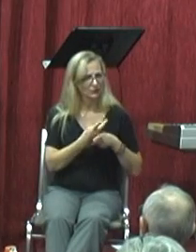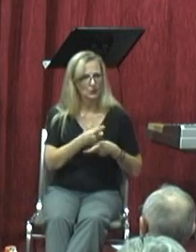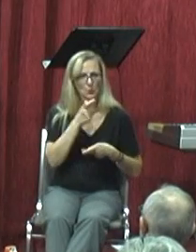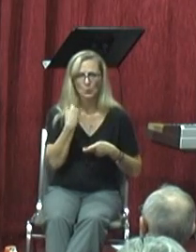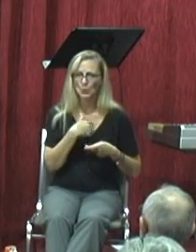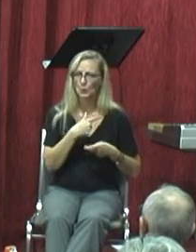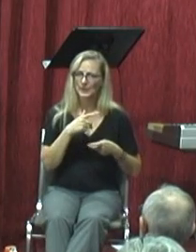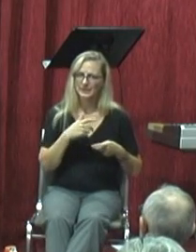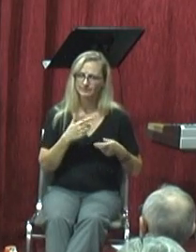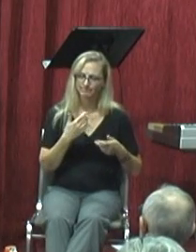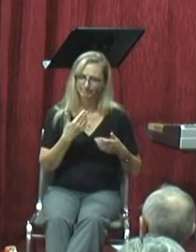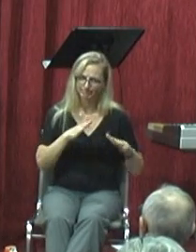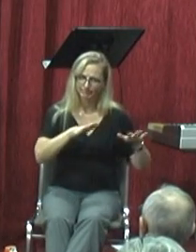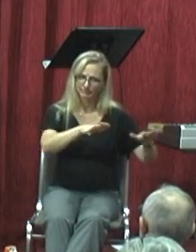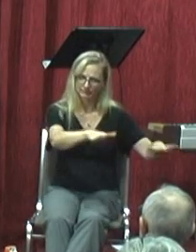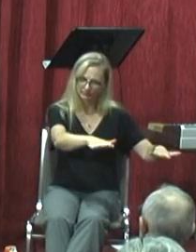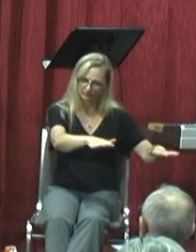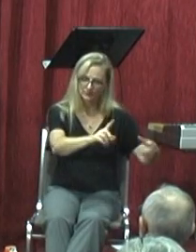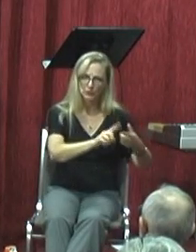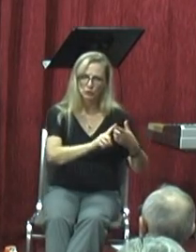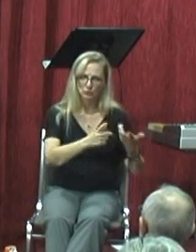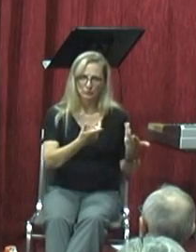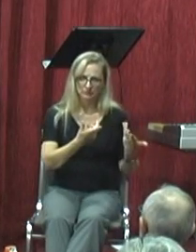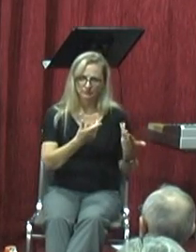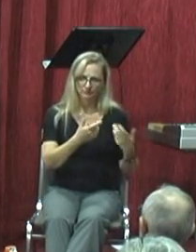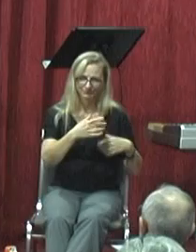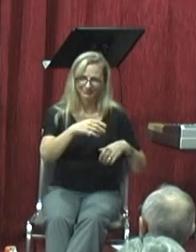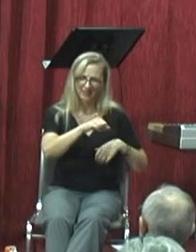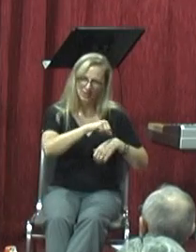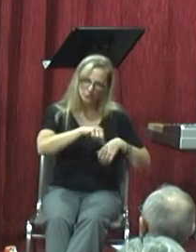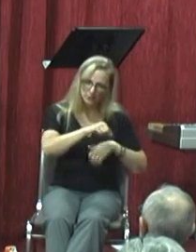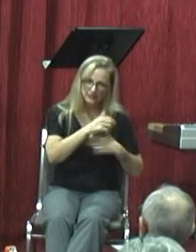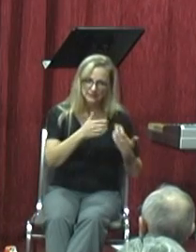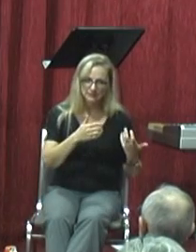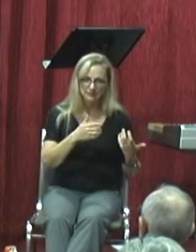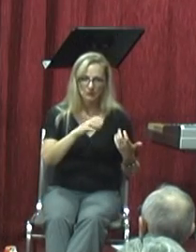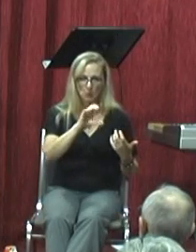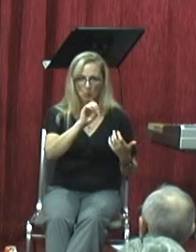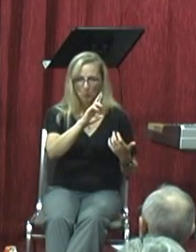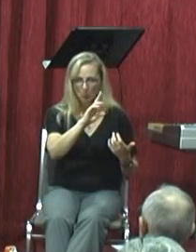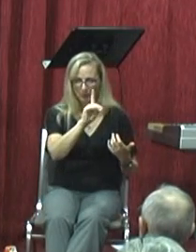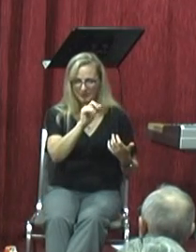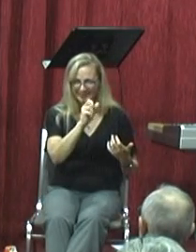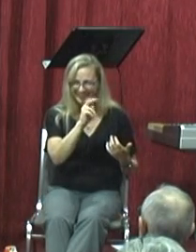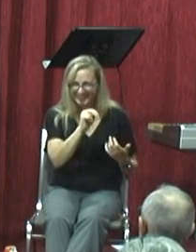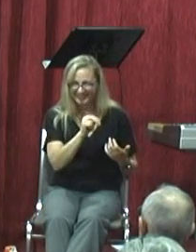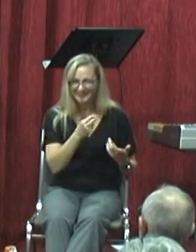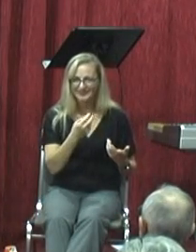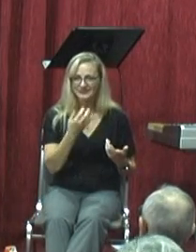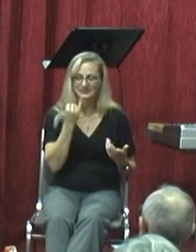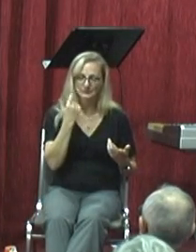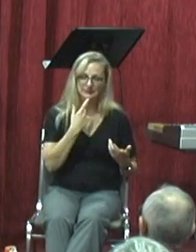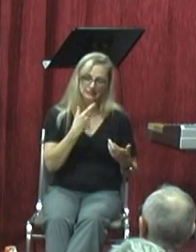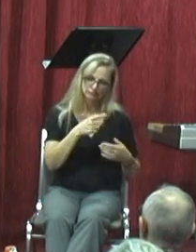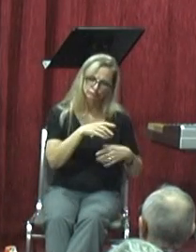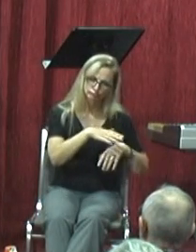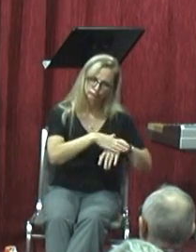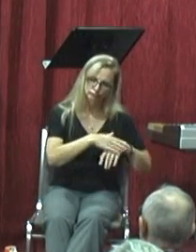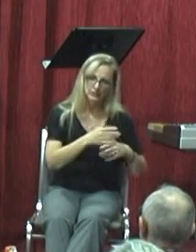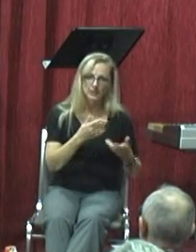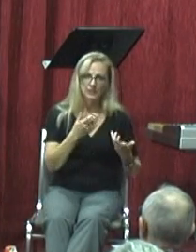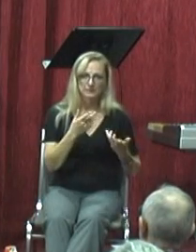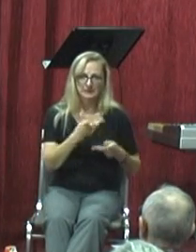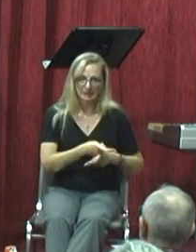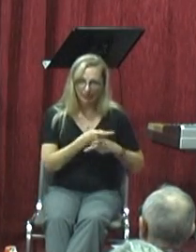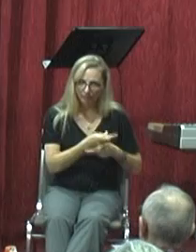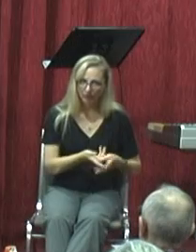lay hands on to ordain. When we ordain people as pastors or evangelists or prophets, we are told to be